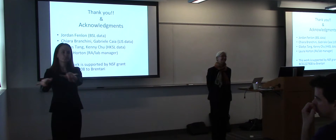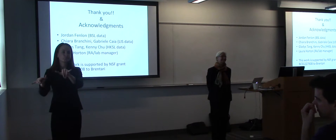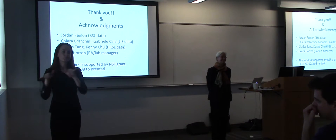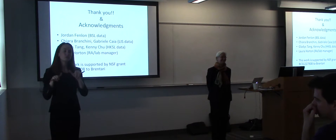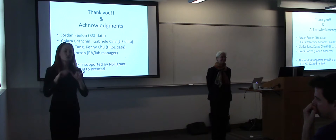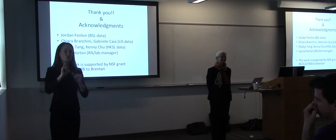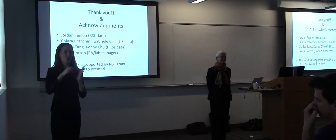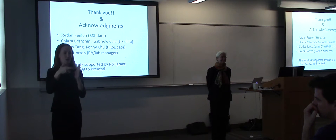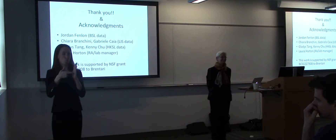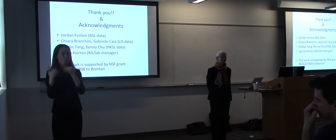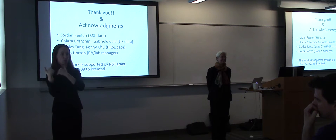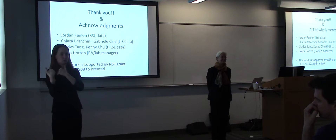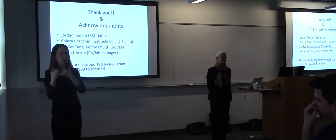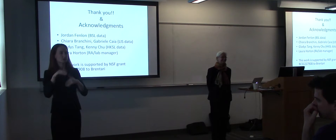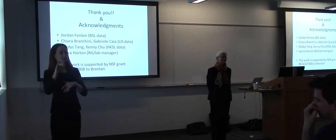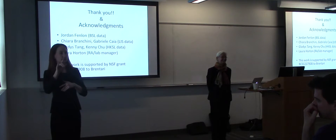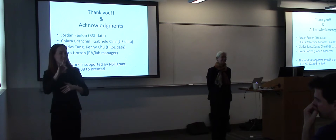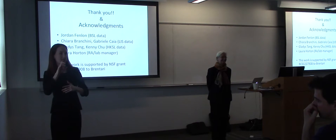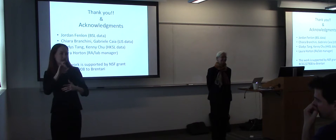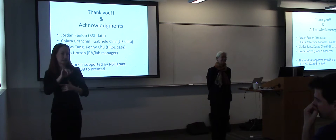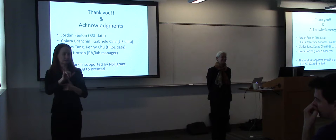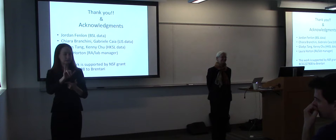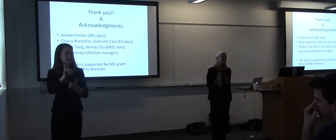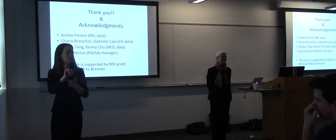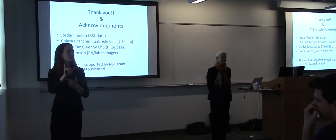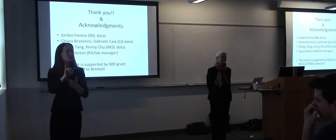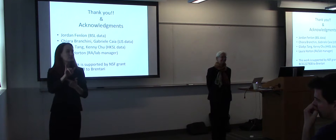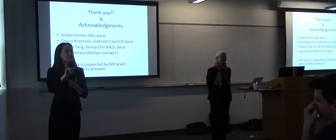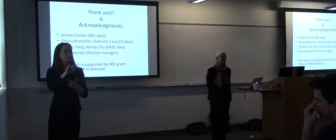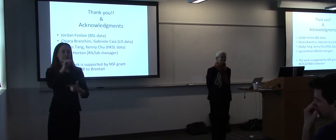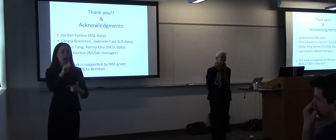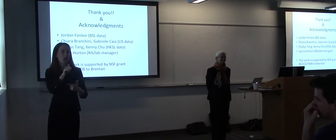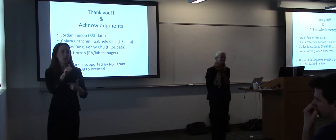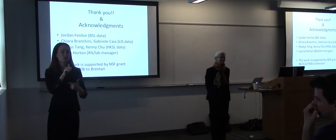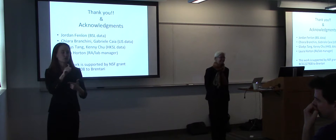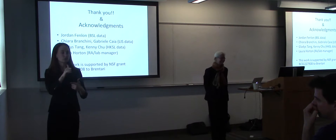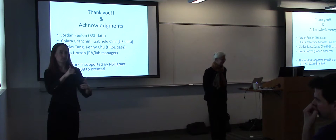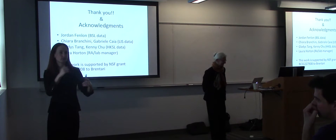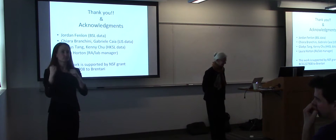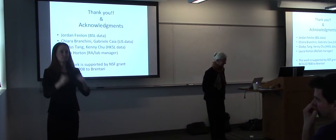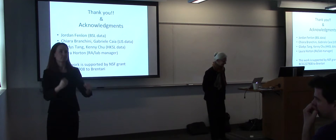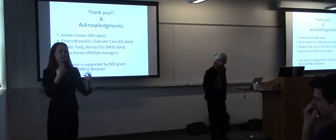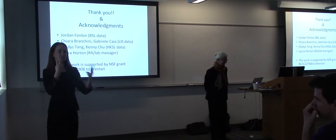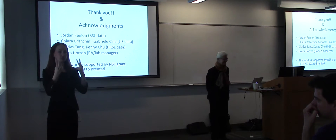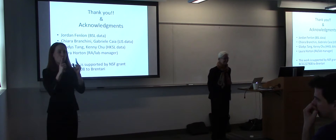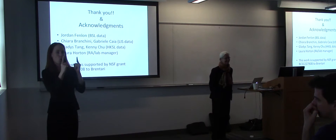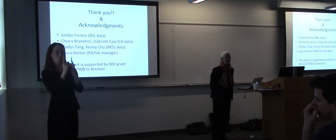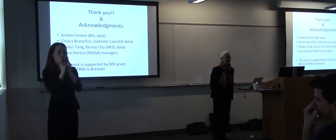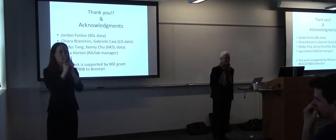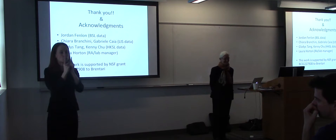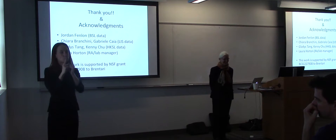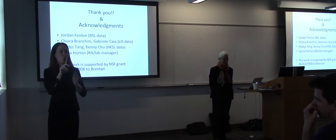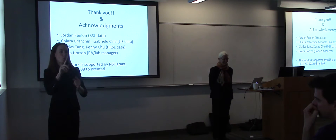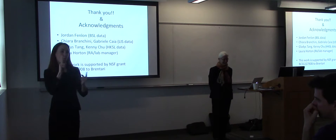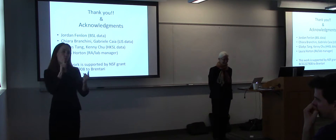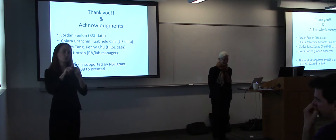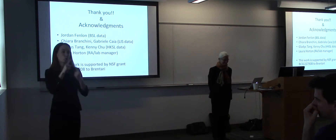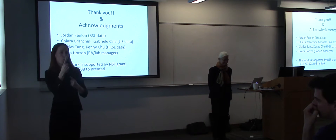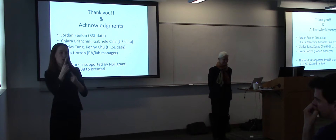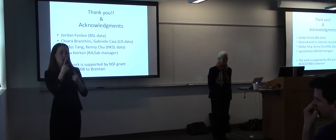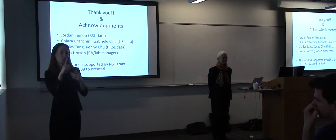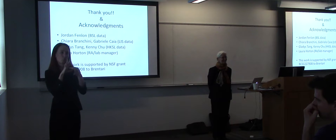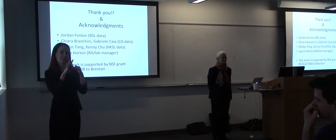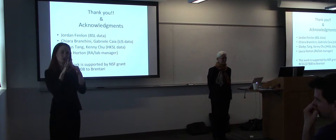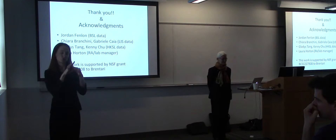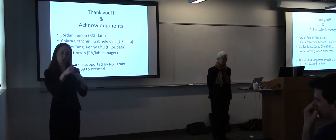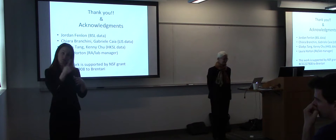role of iconicity, but it's still not iconicity in the sense of straight up visual, a one-to-one relationship. And I was wondering if